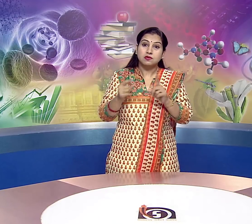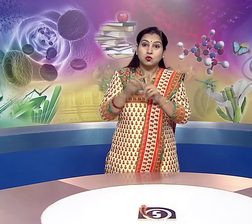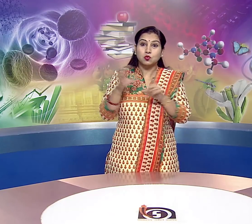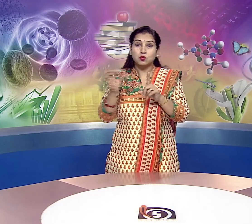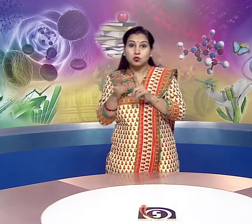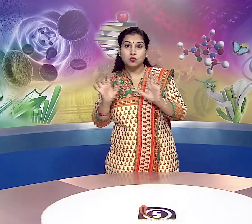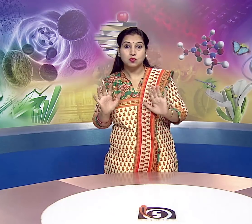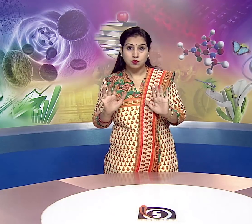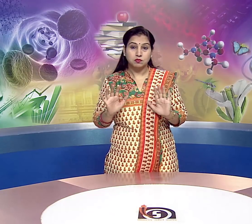whip.